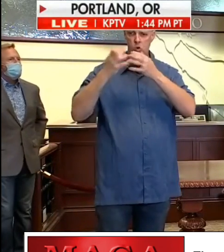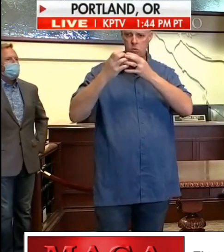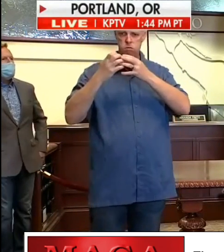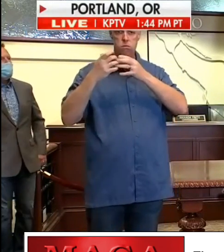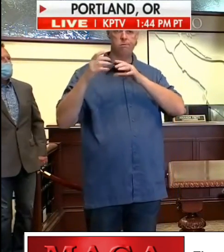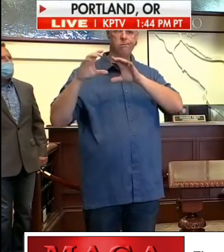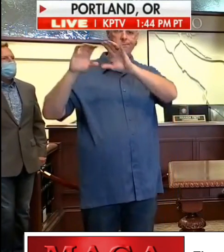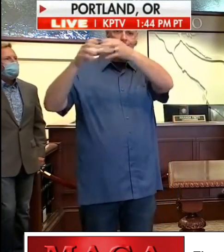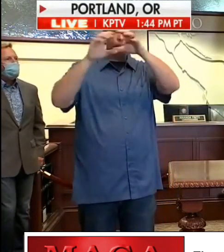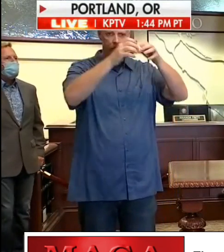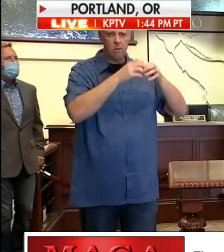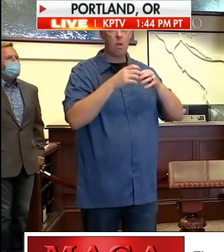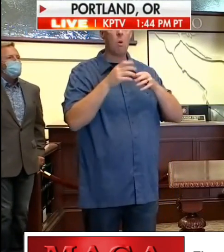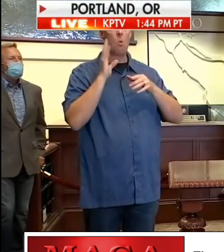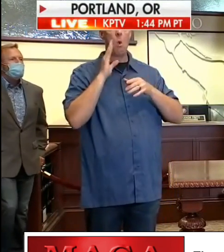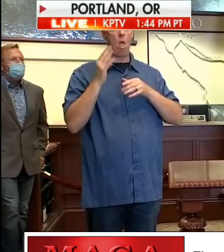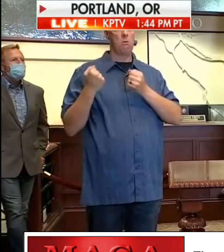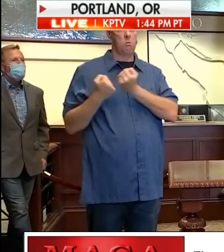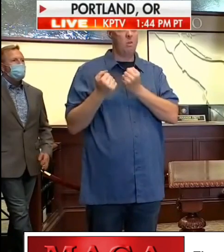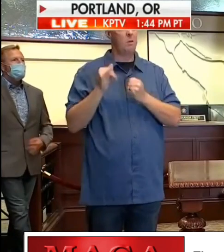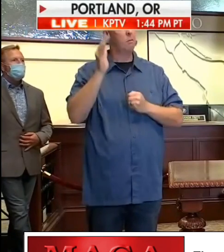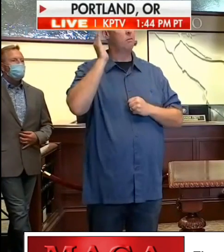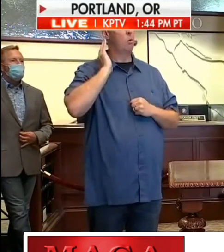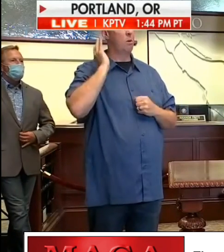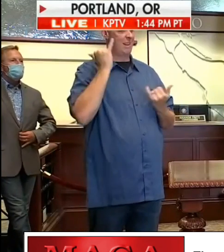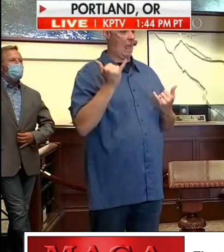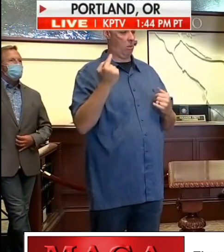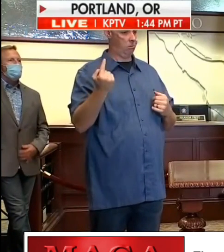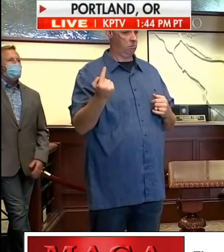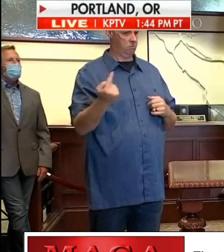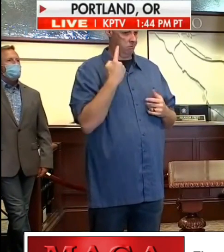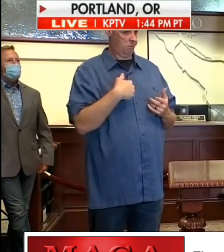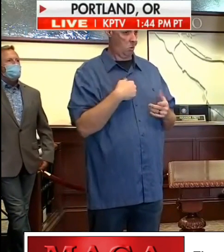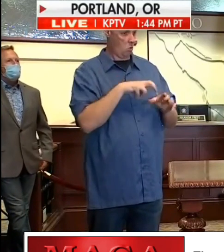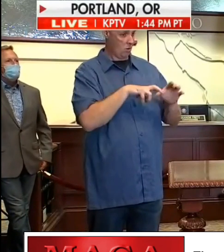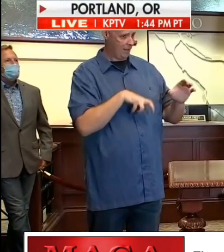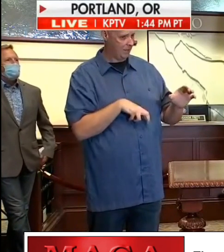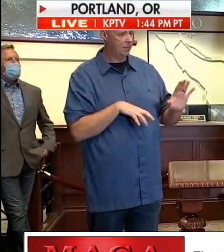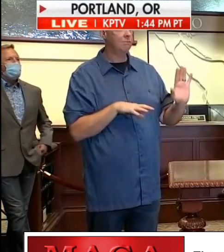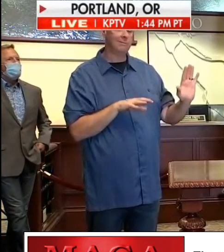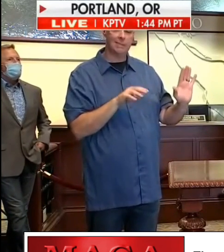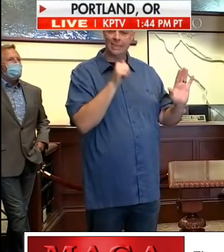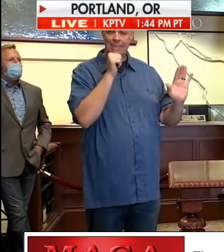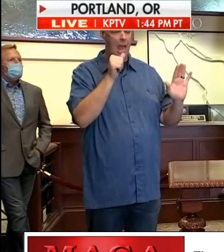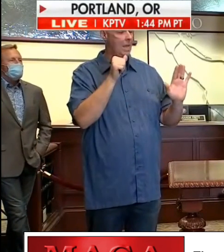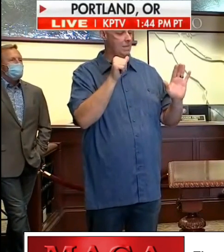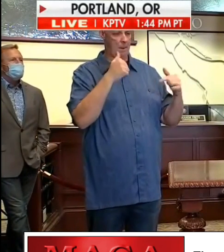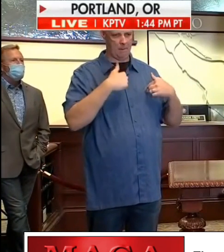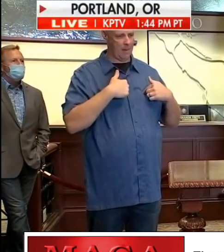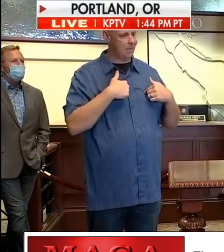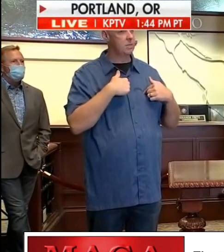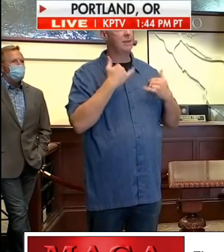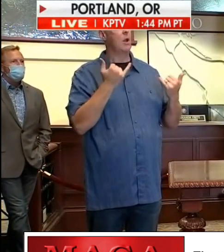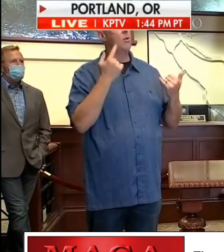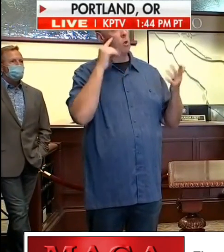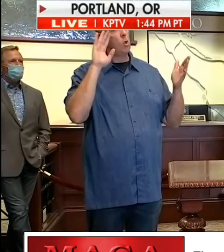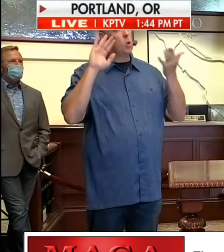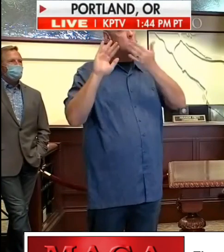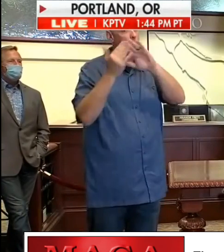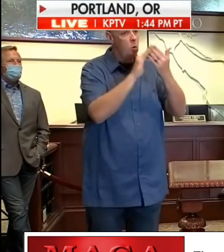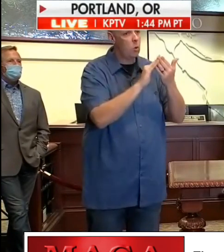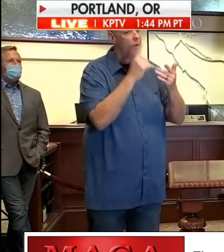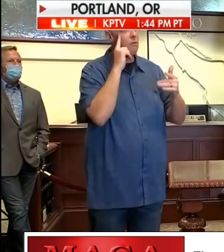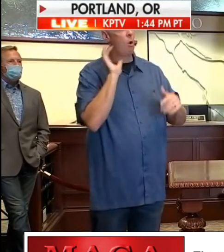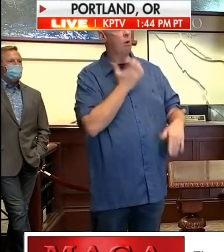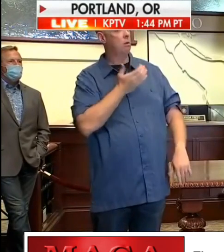fact calling for my resignation? And the answer is because it's not all about me. It's about the community. It's about who we are. It's about who we want to be,